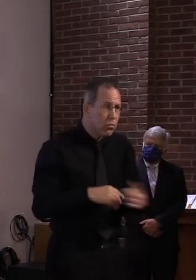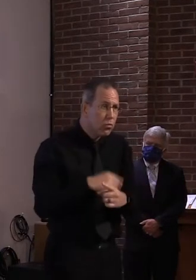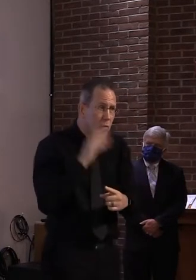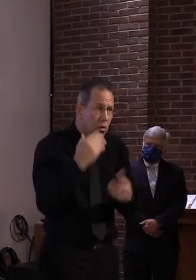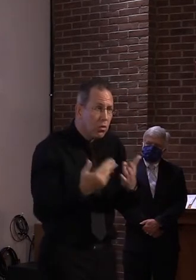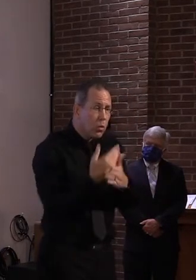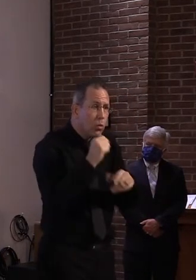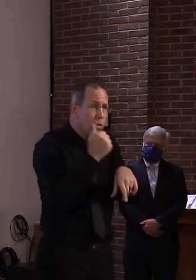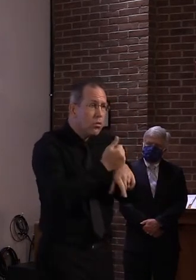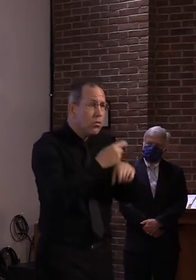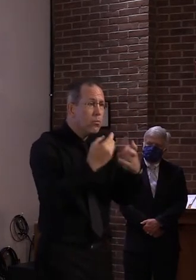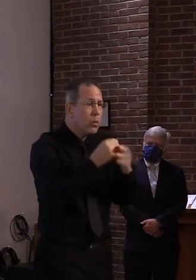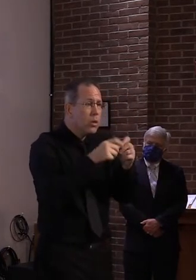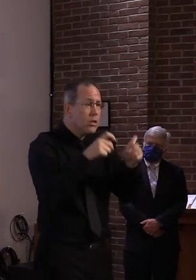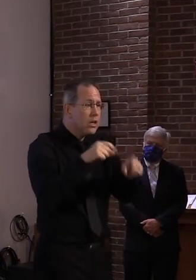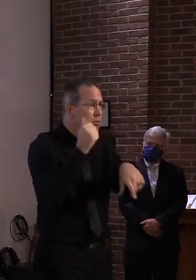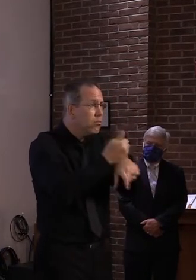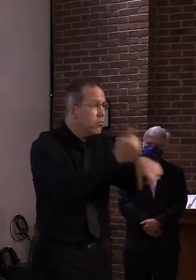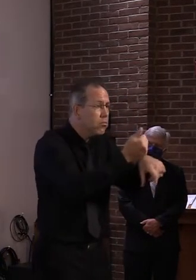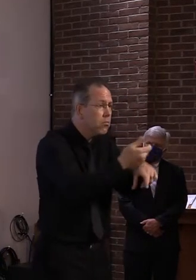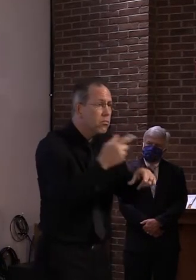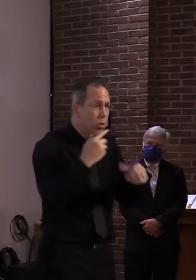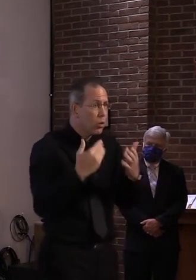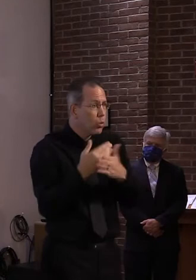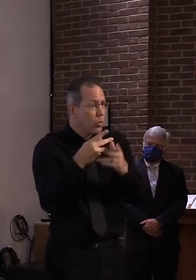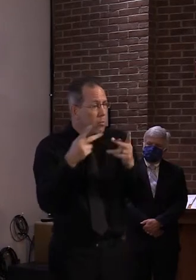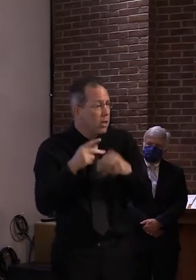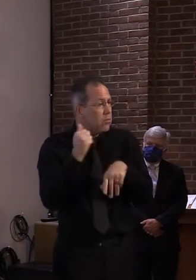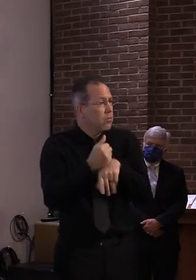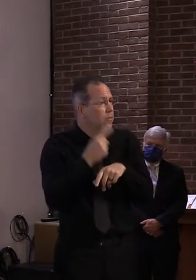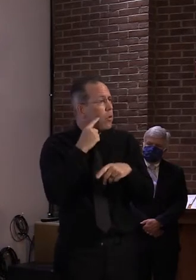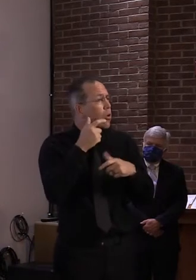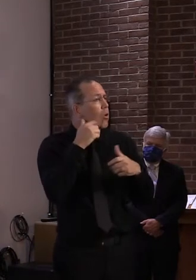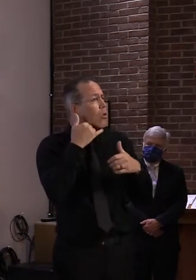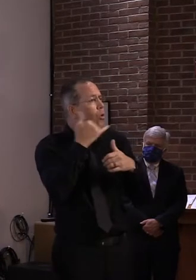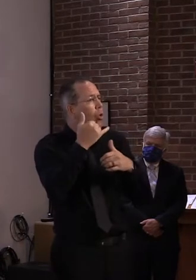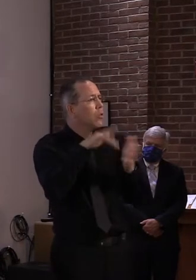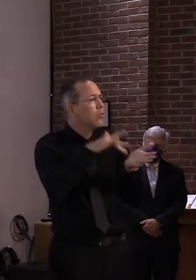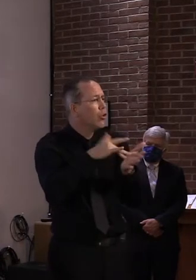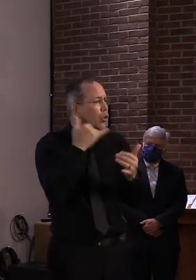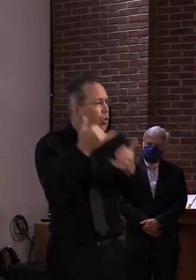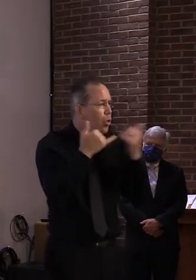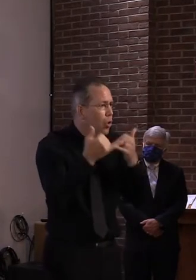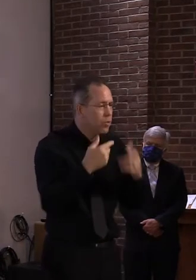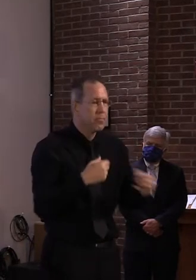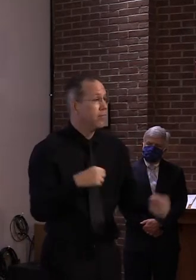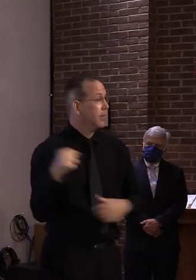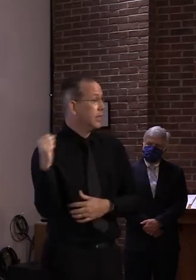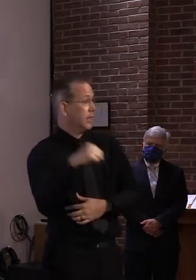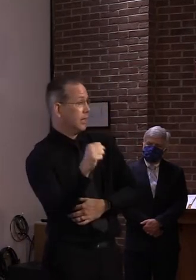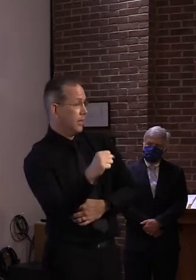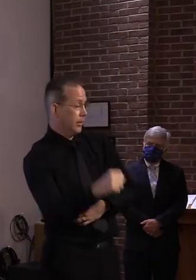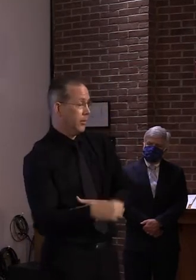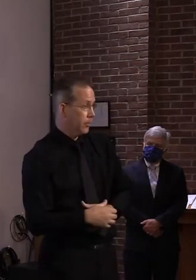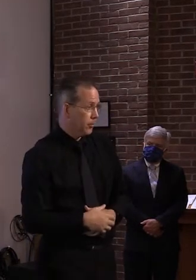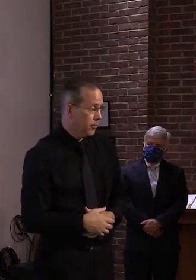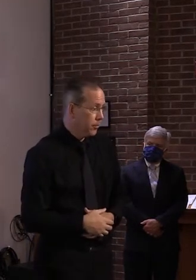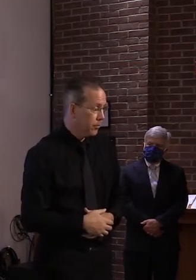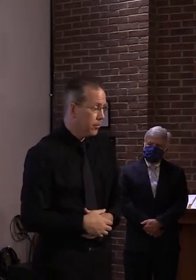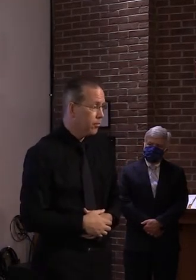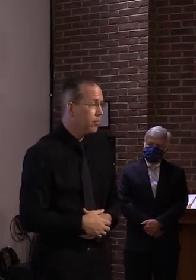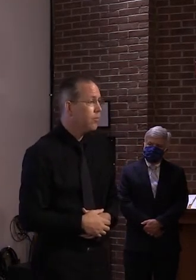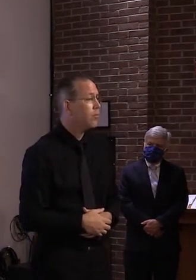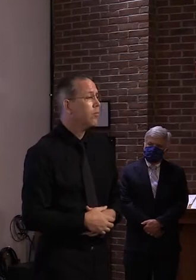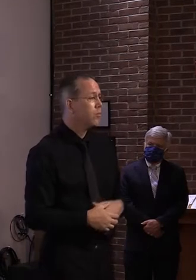you're making a call center, you're setting up a call center? Yes. And bringing in employees who don't have